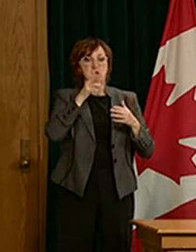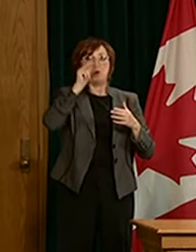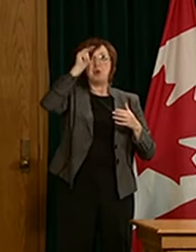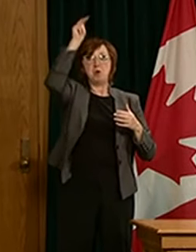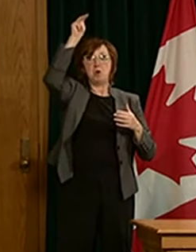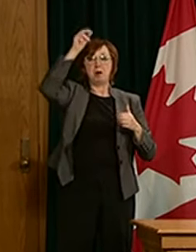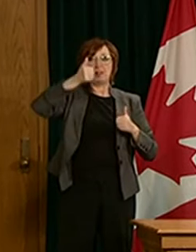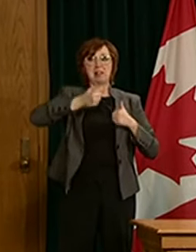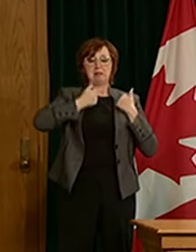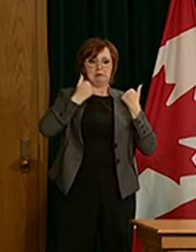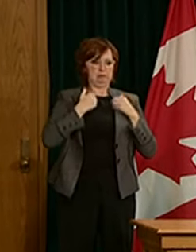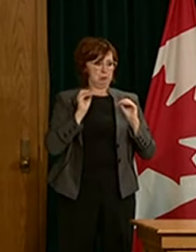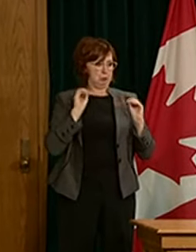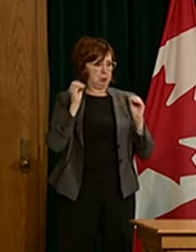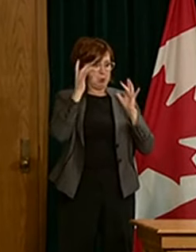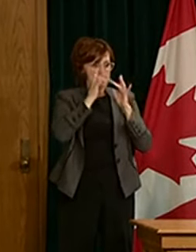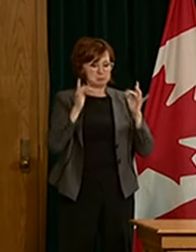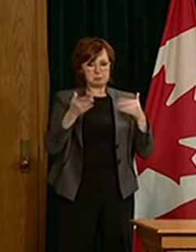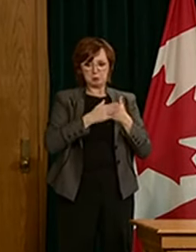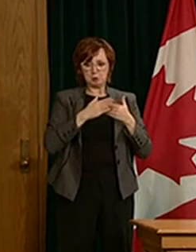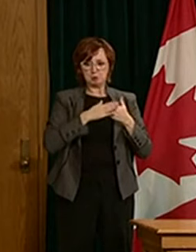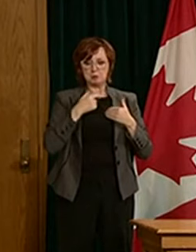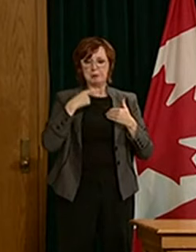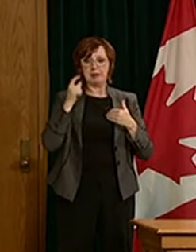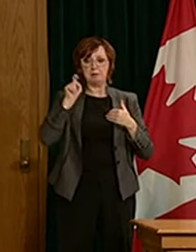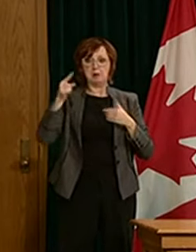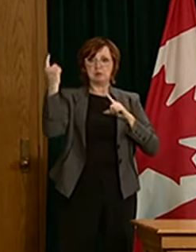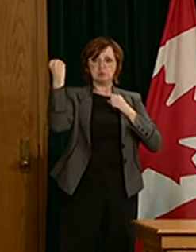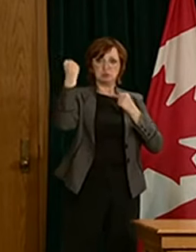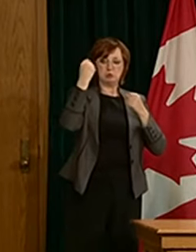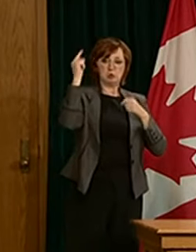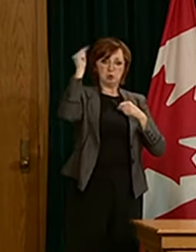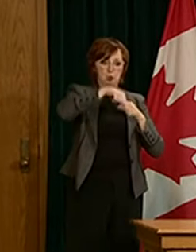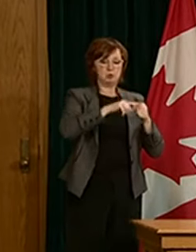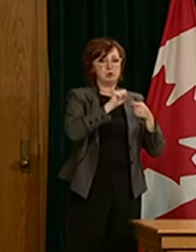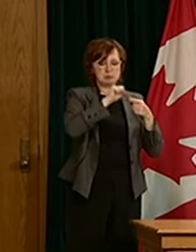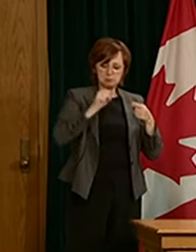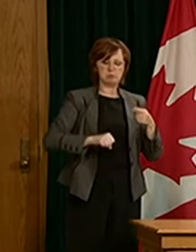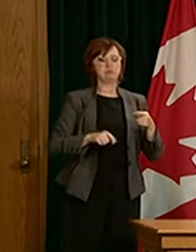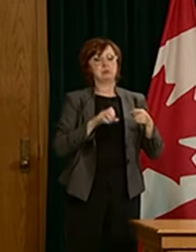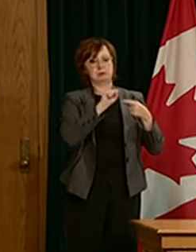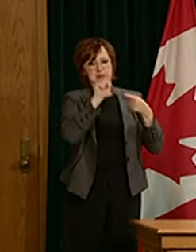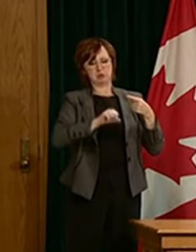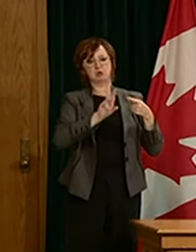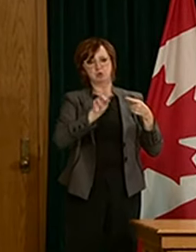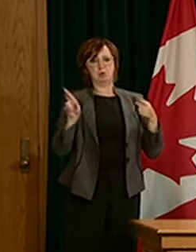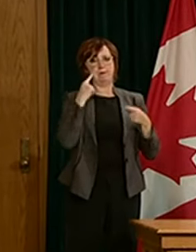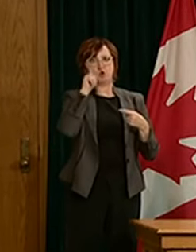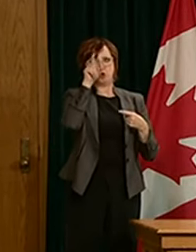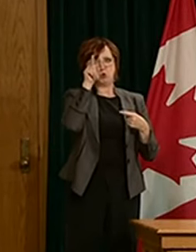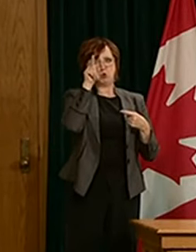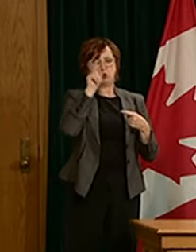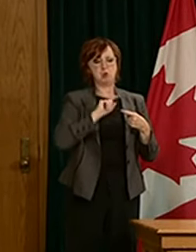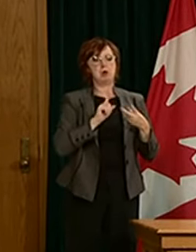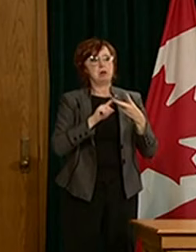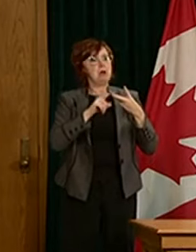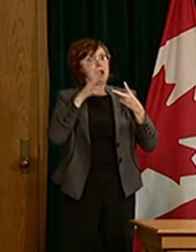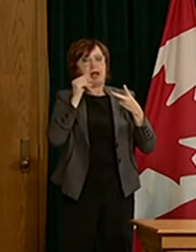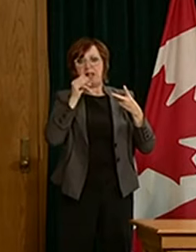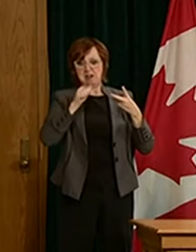are exceeding their capacity. This is the coordinated provincial approach. And I'll also say that patients will